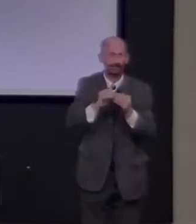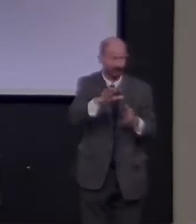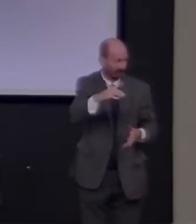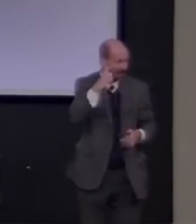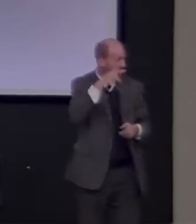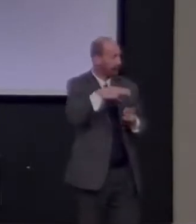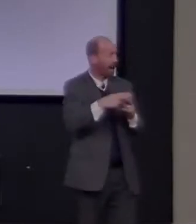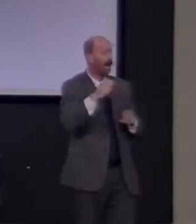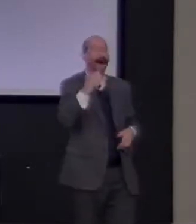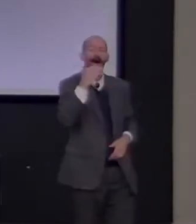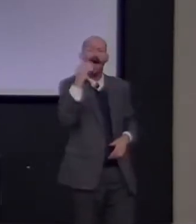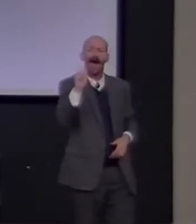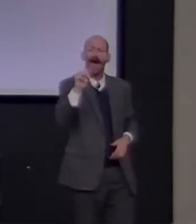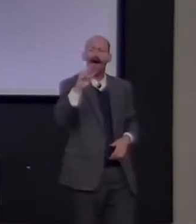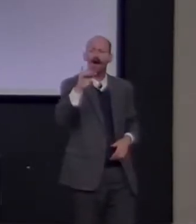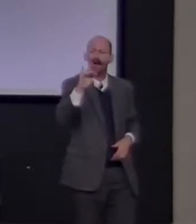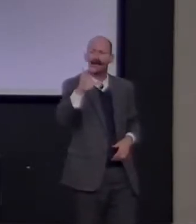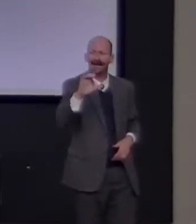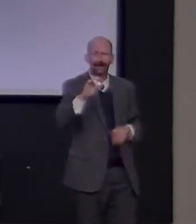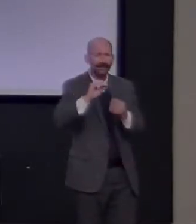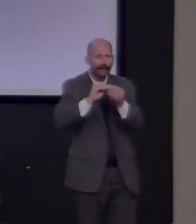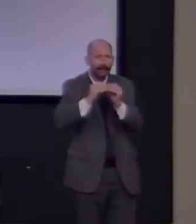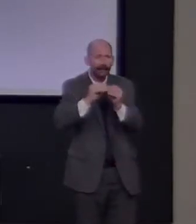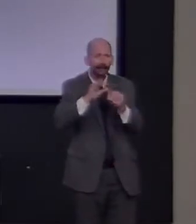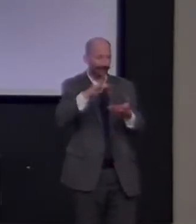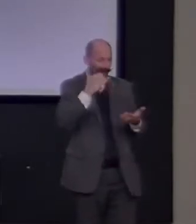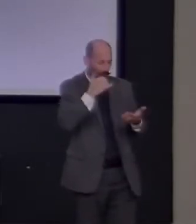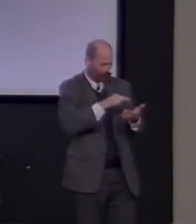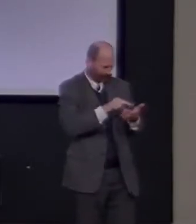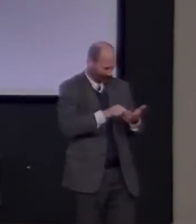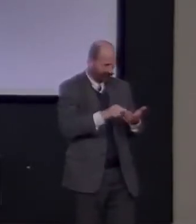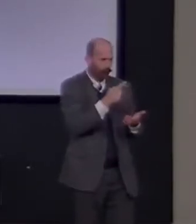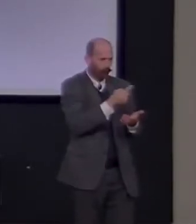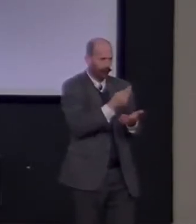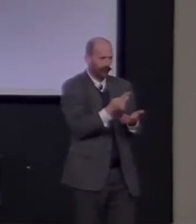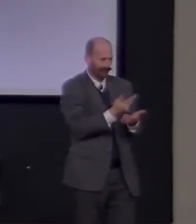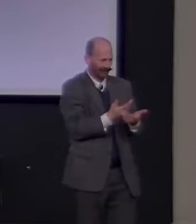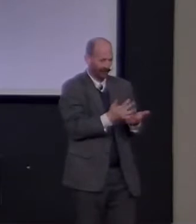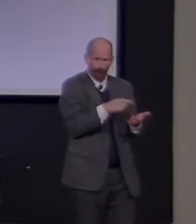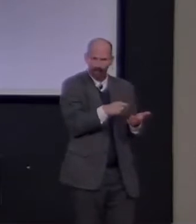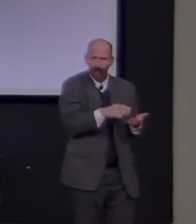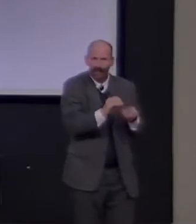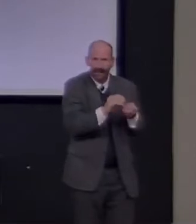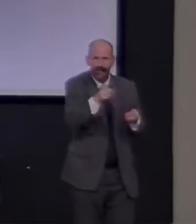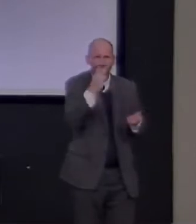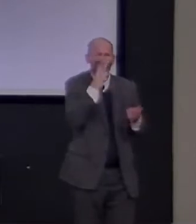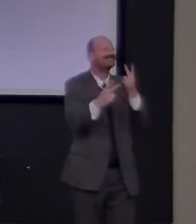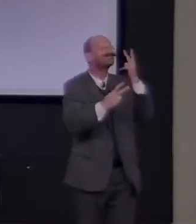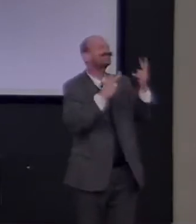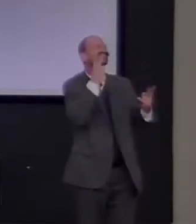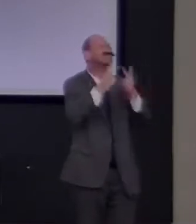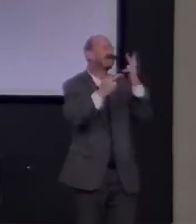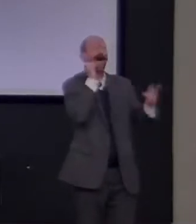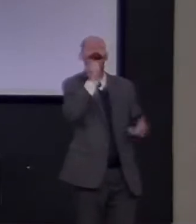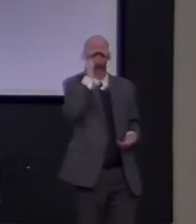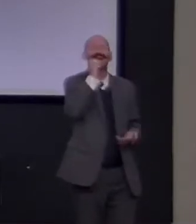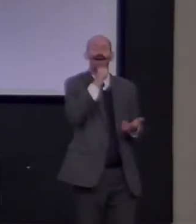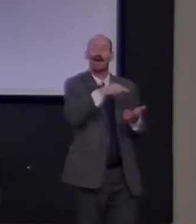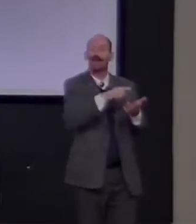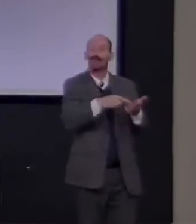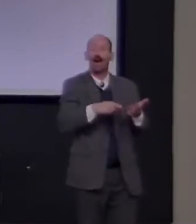on our digital clocks, that are on your phones, that you constantly use to inform your daily lives, have become